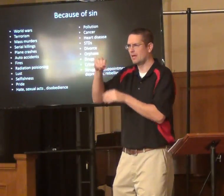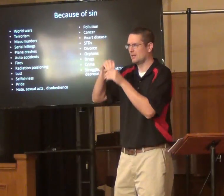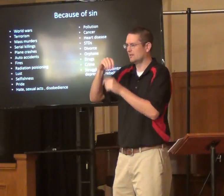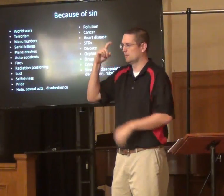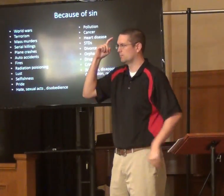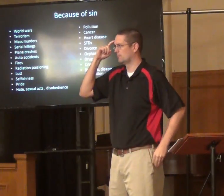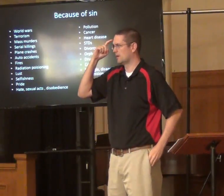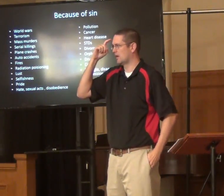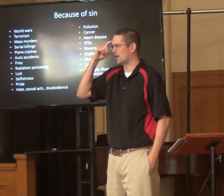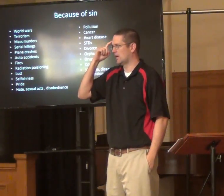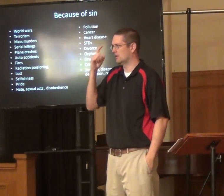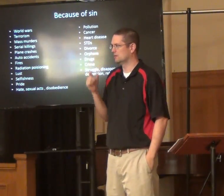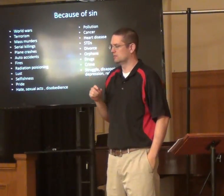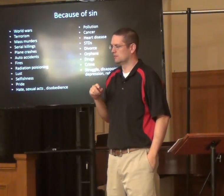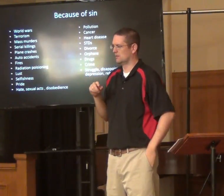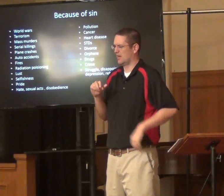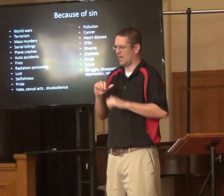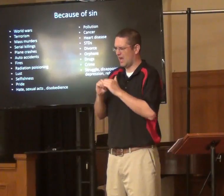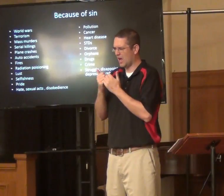So I want you to keep that in mind.